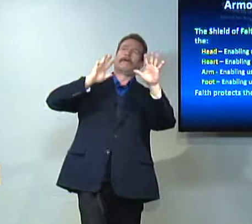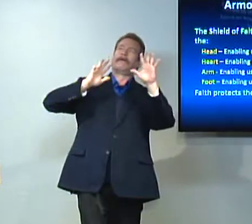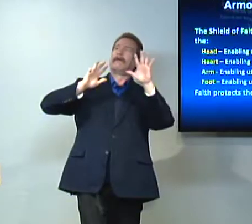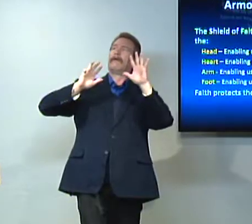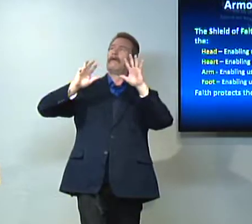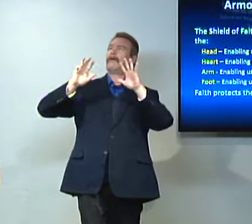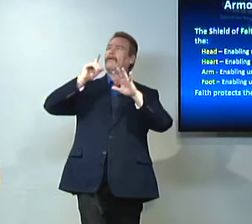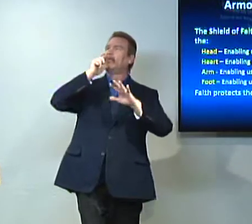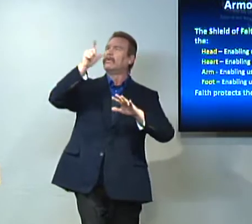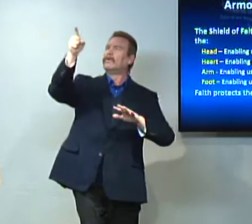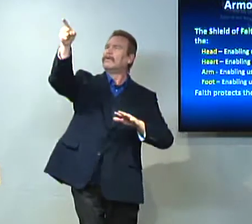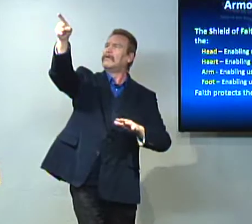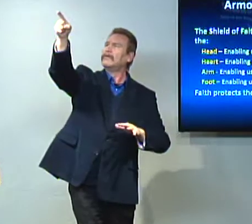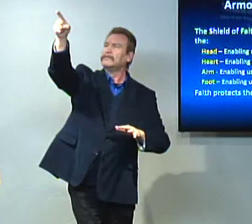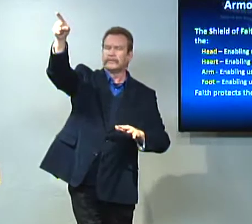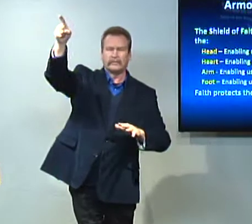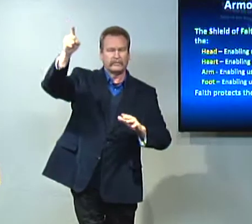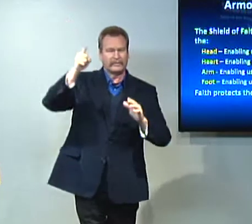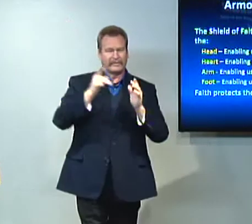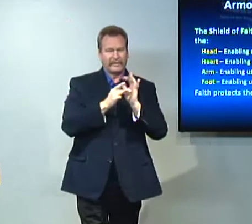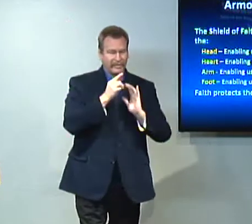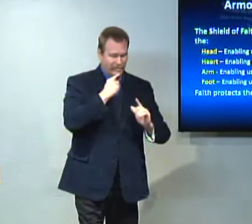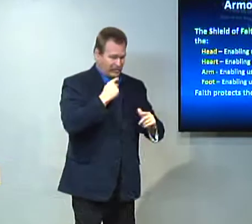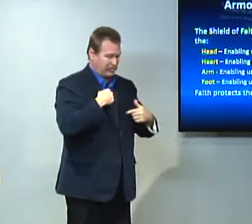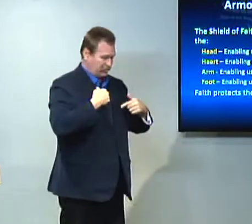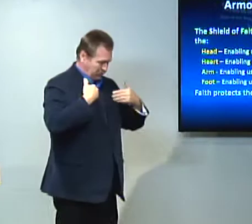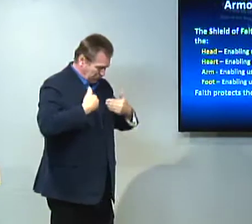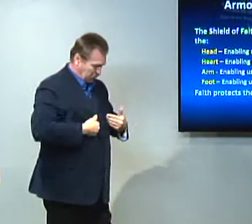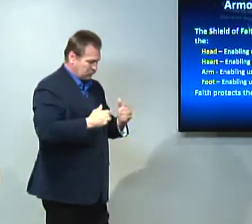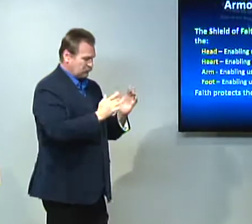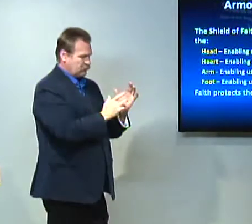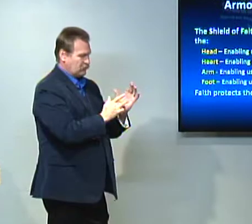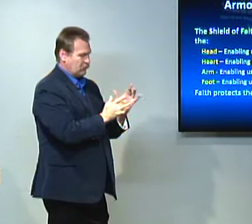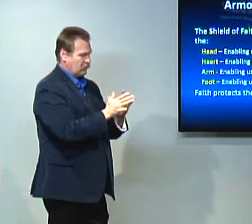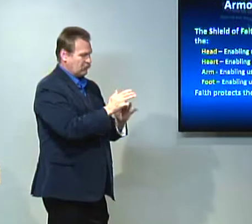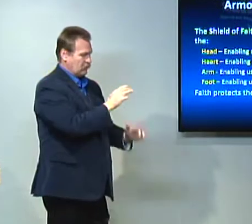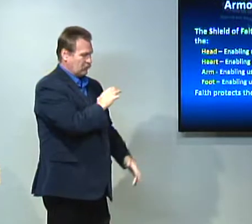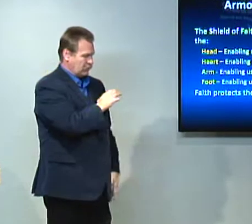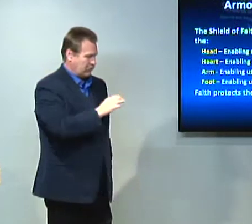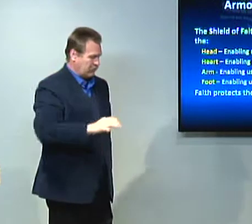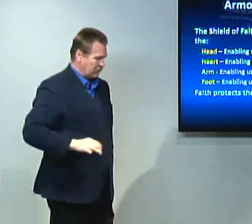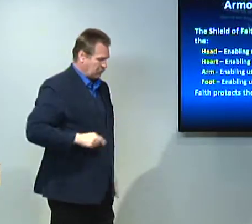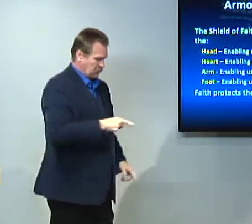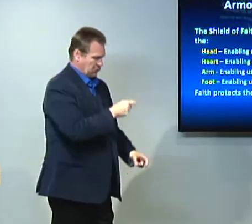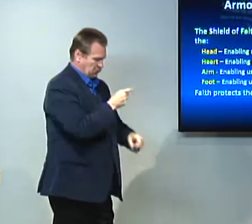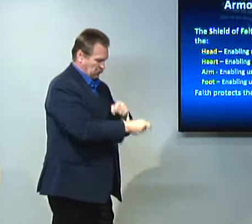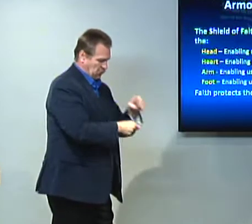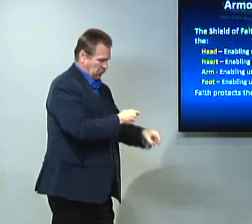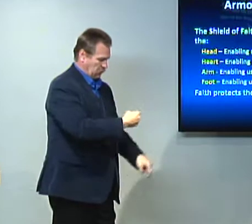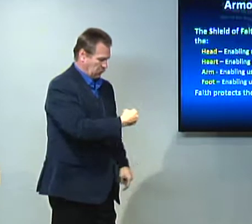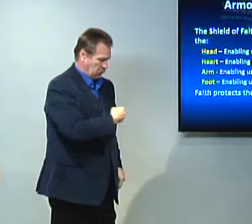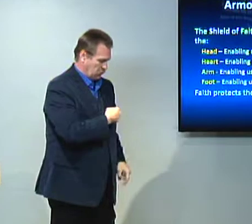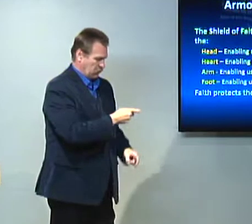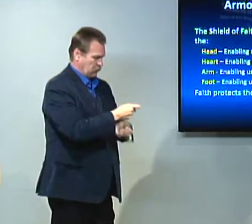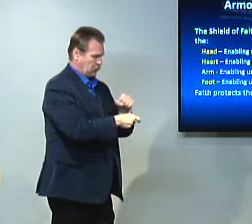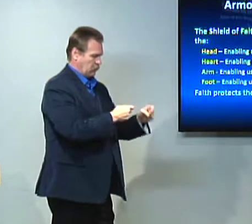touched Saul at the time, his life, and then God changed his name to Paul. And Jesus appeared to him on the road to Damascus and